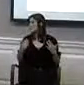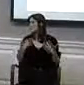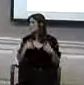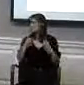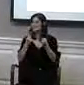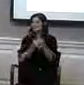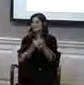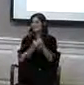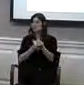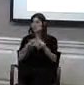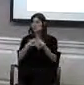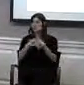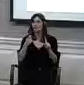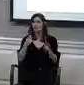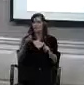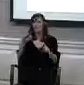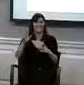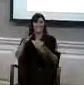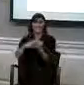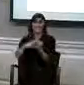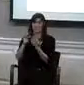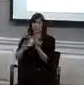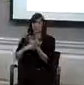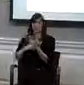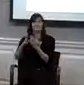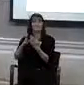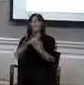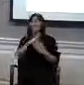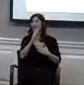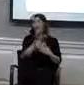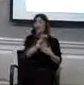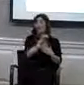Initiative and the Carr Centre for Human Rights Policy.